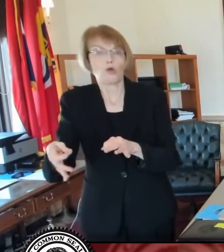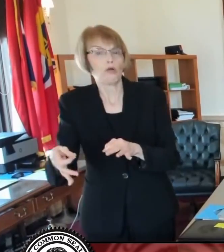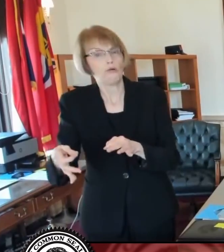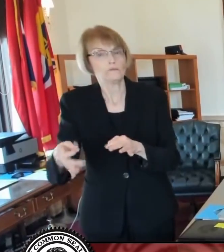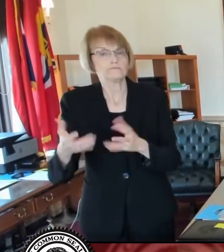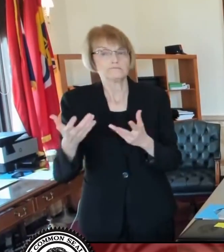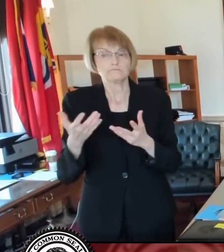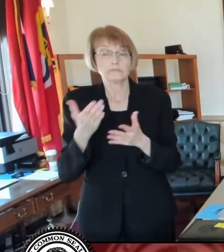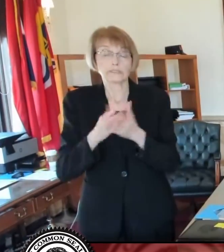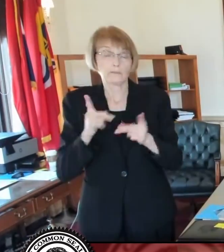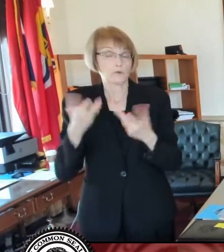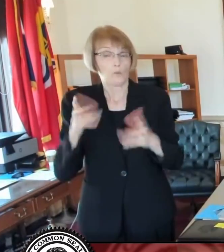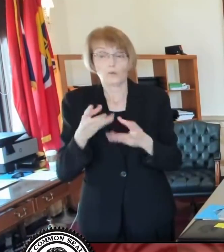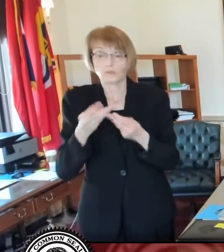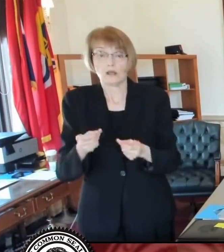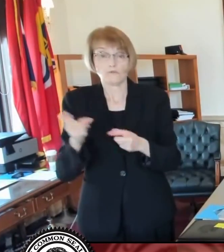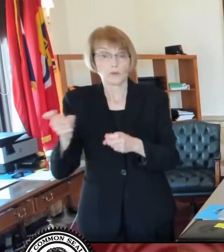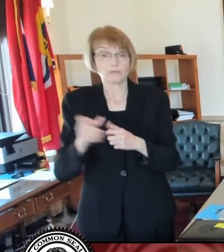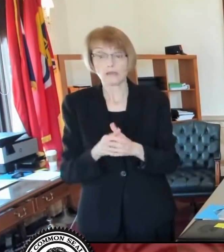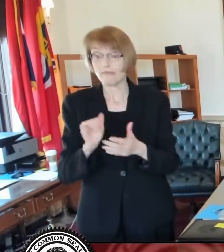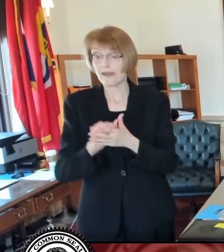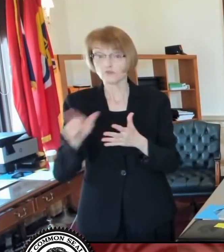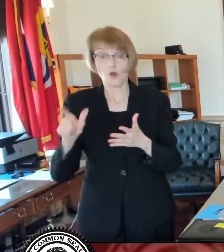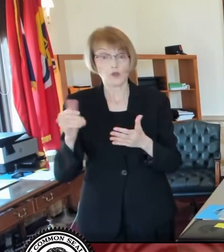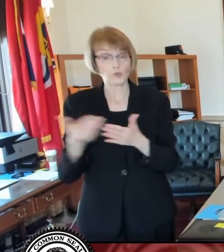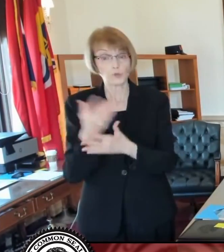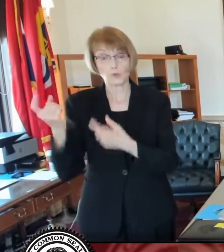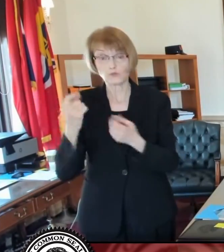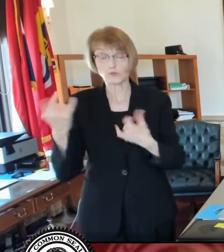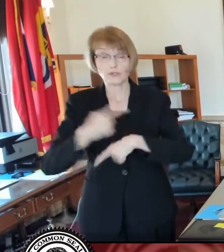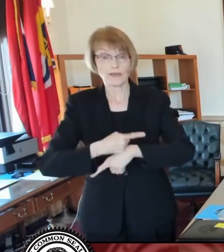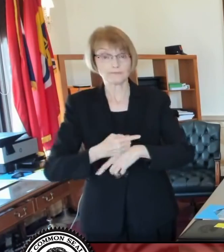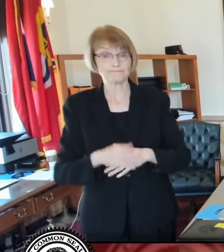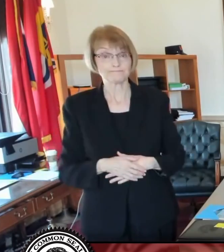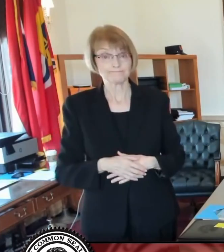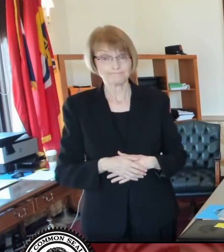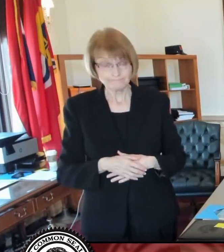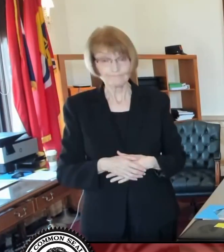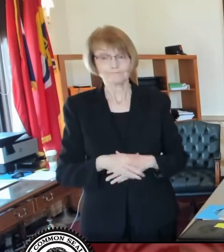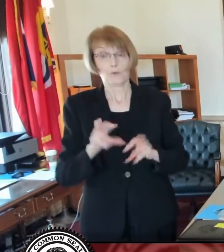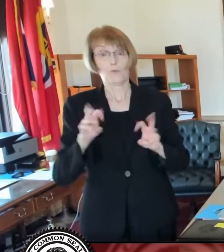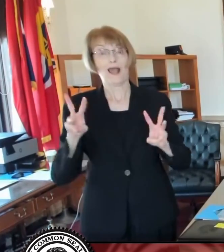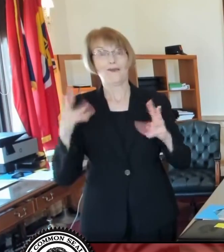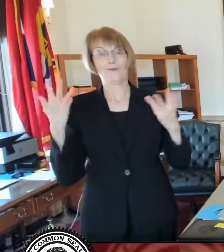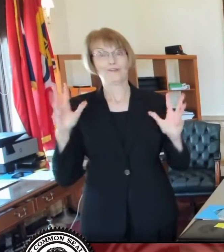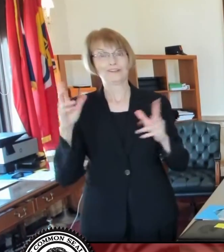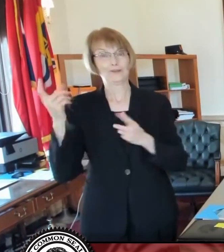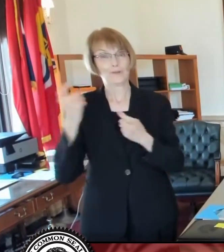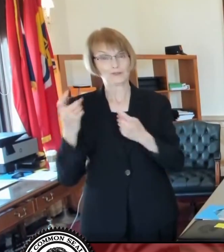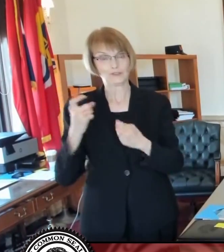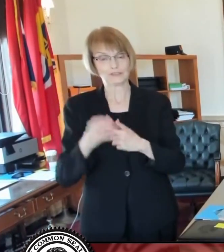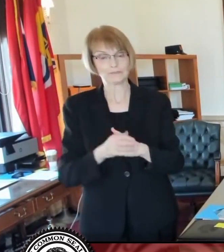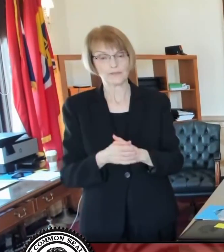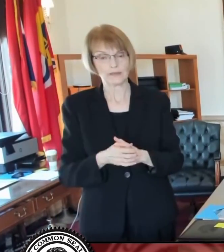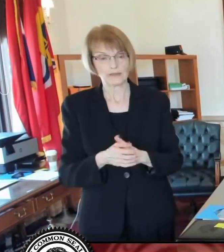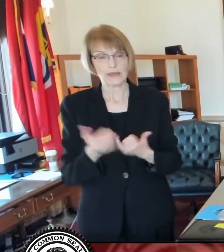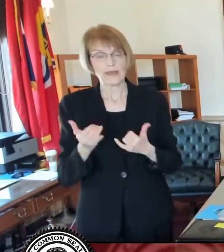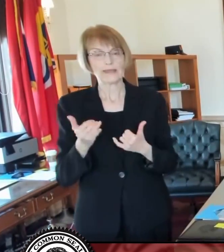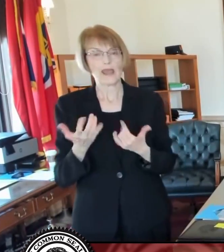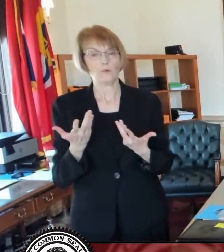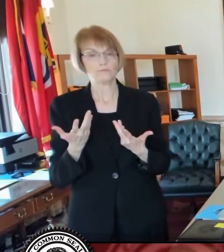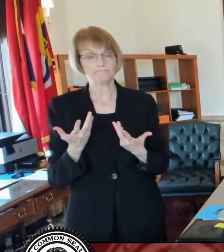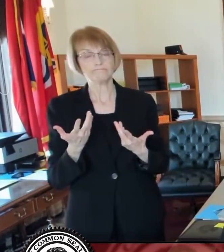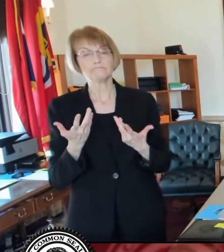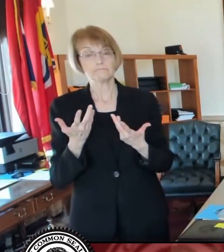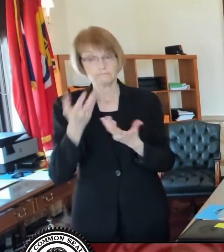resolved quickly. So that's all I have for new questions today, Mayor. Well, that's all the questions. So let me just end with this,